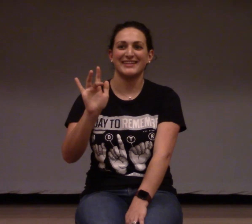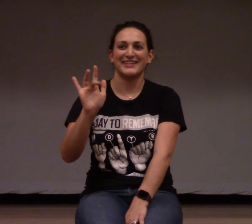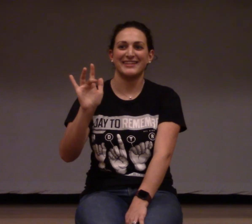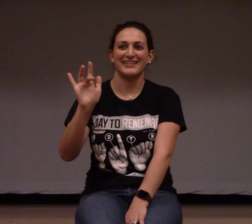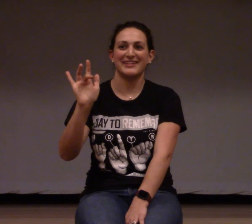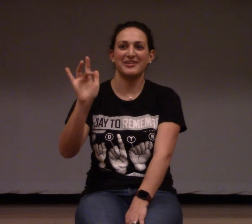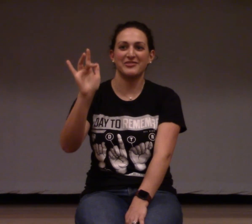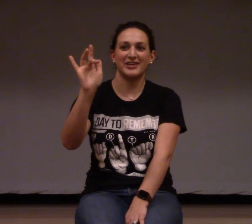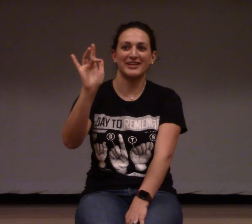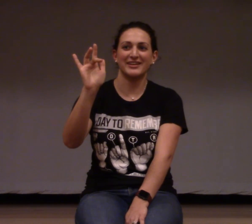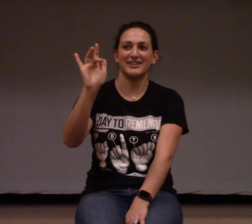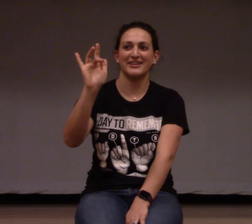I'll give you a hint.